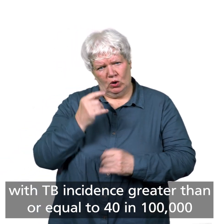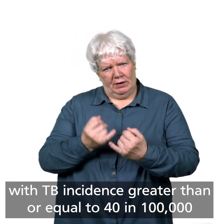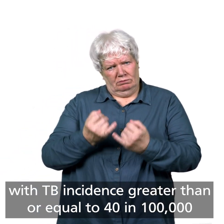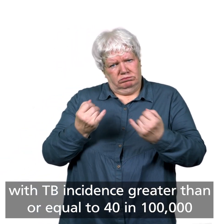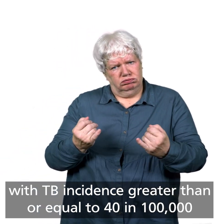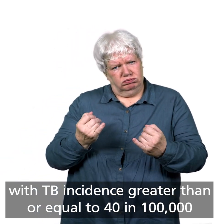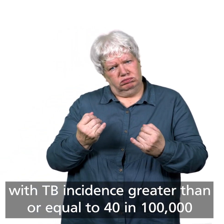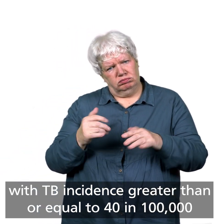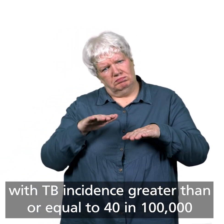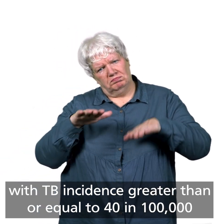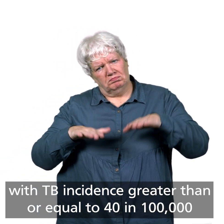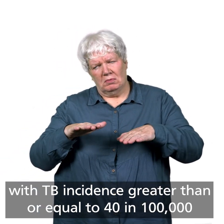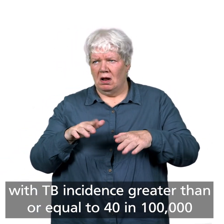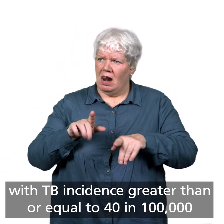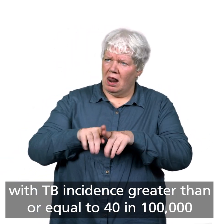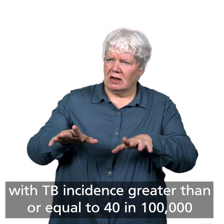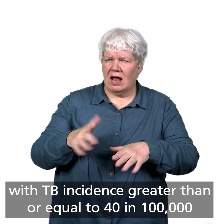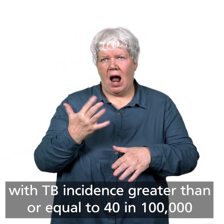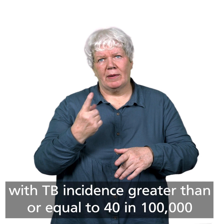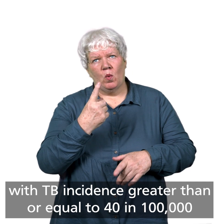in 100,000.